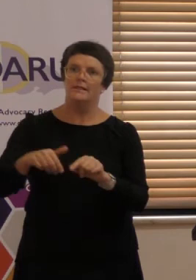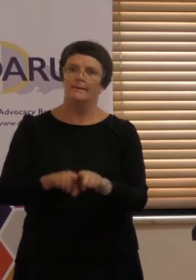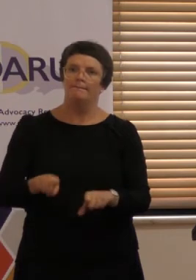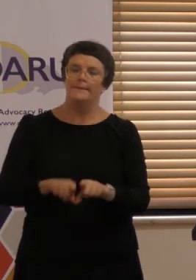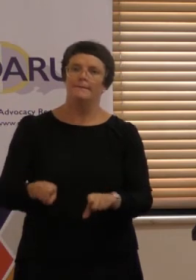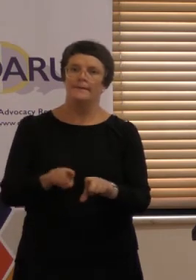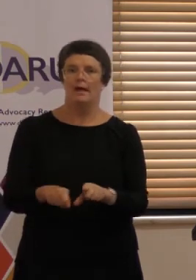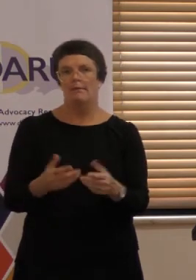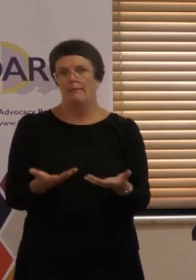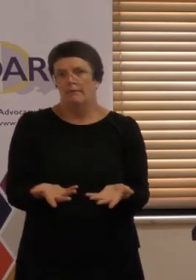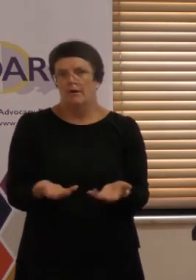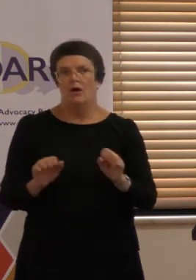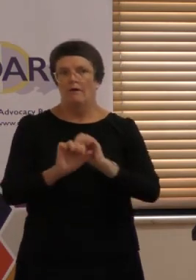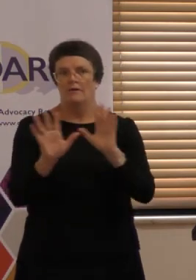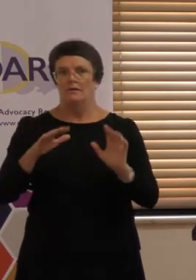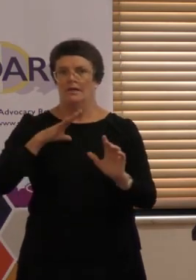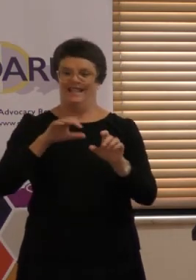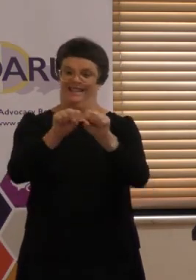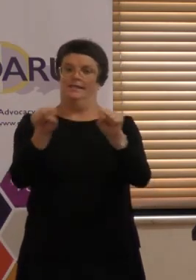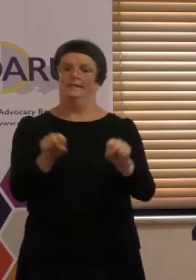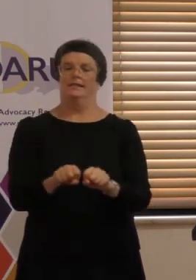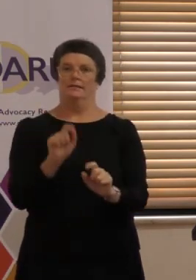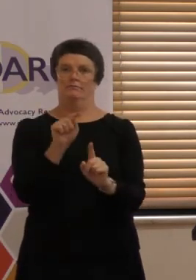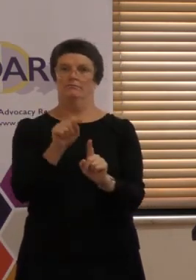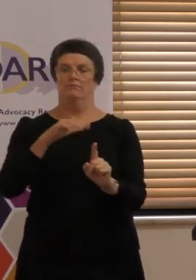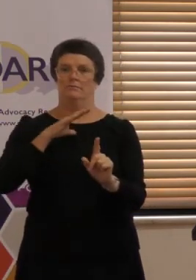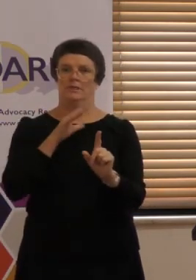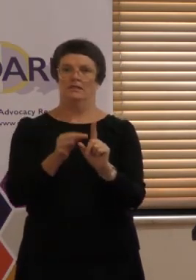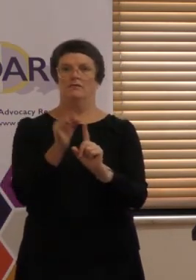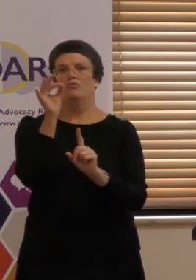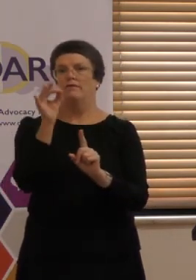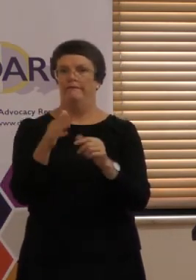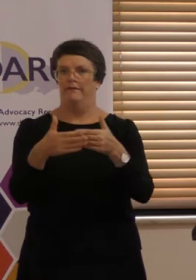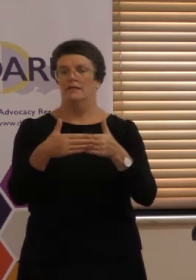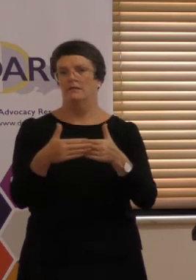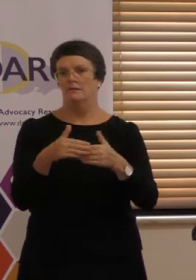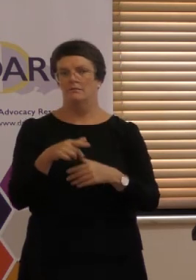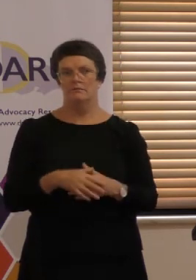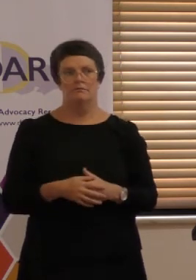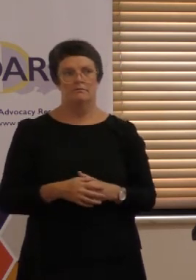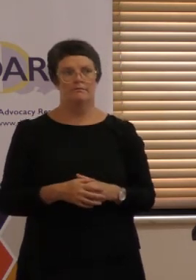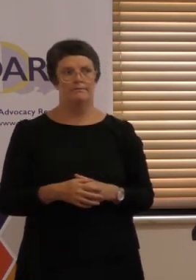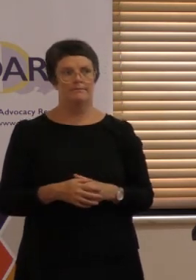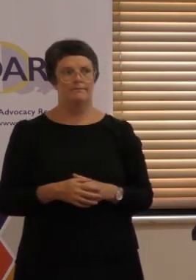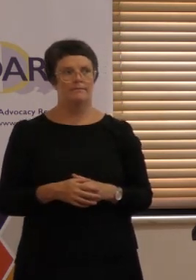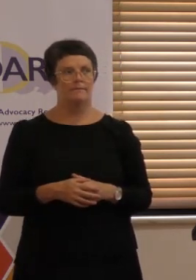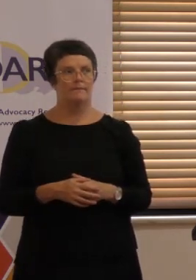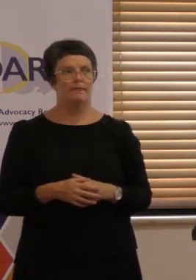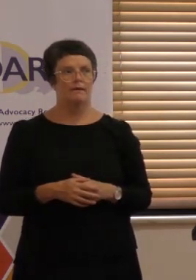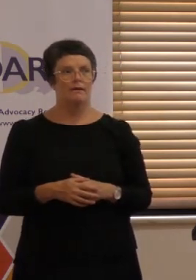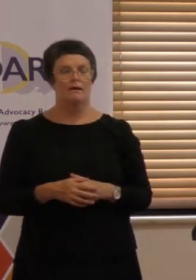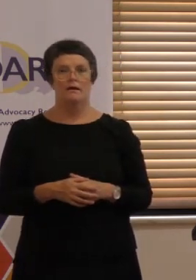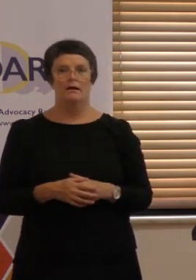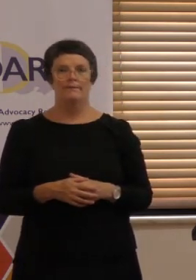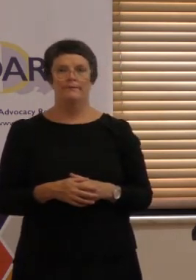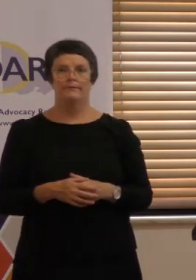there's obviously some issues within the system that mean that that's a problem that's ongoing. Also, use of